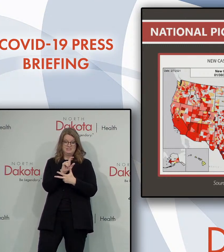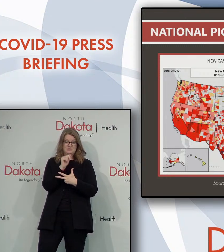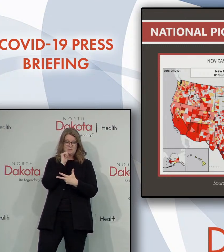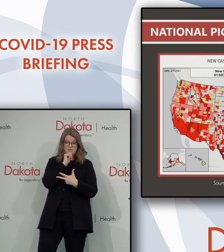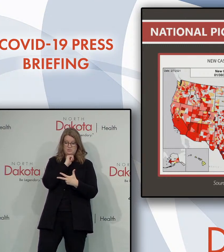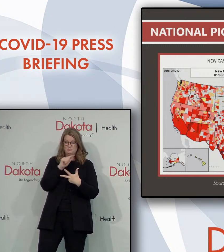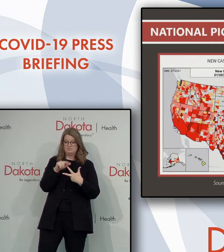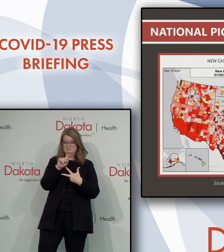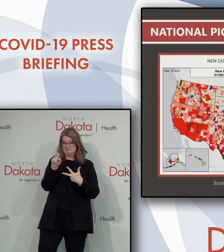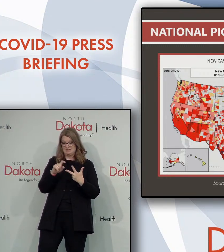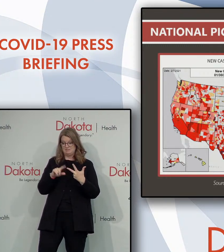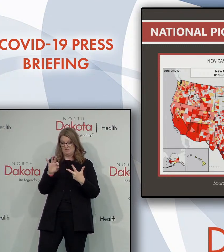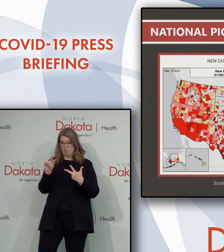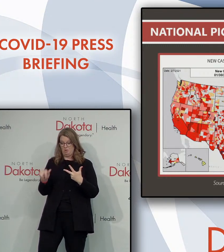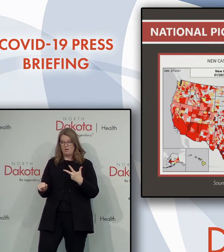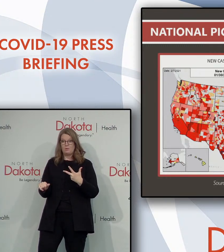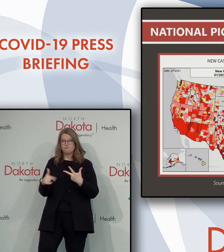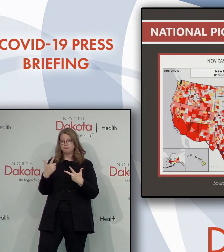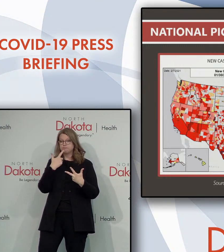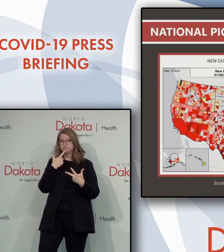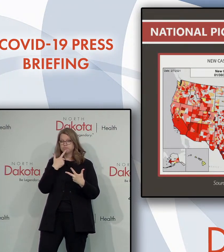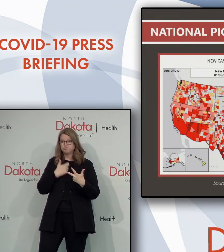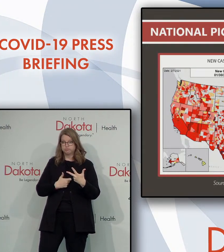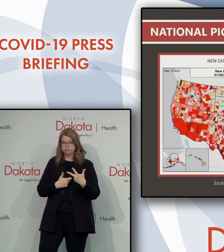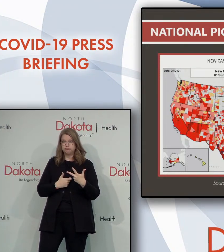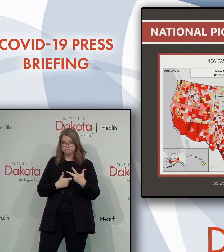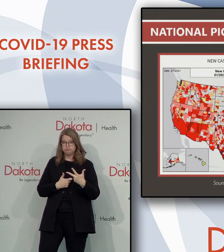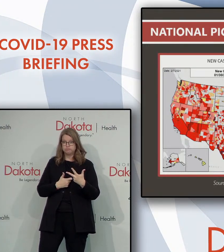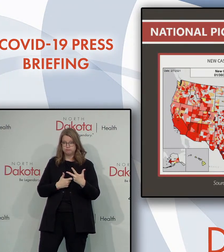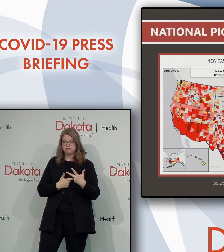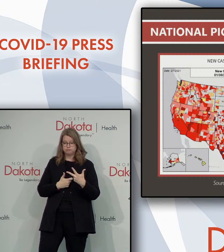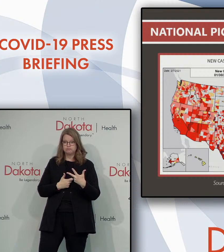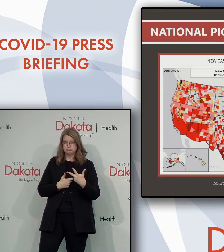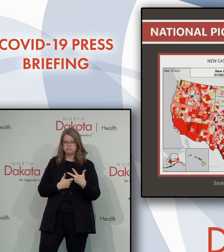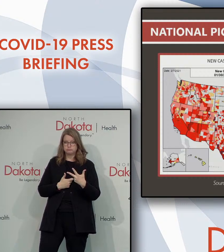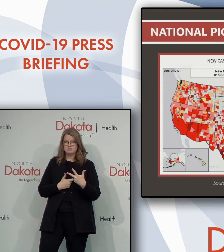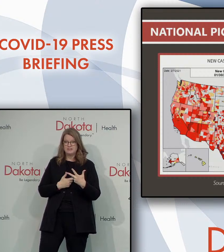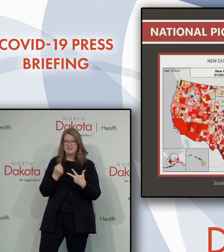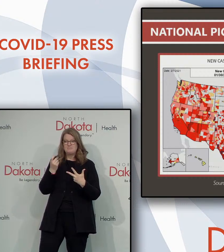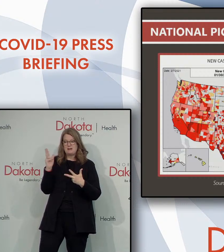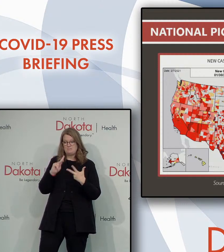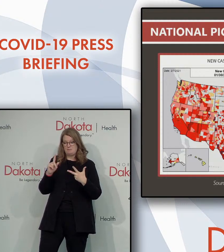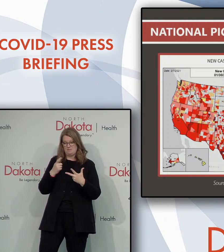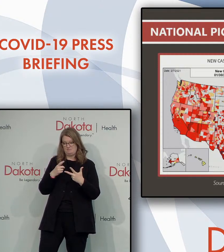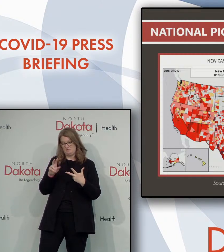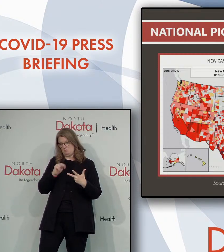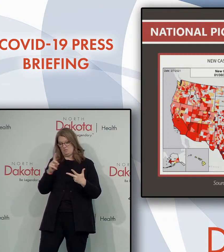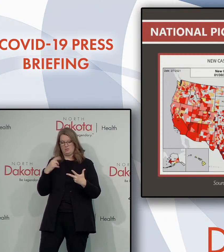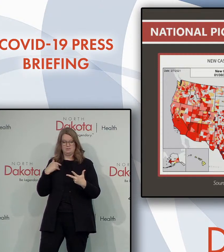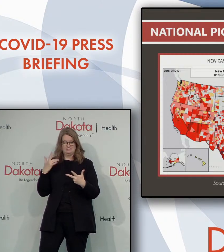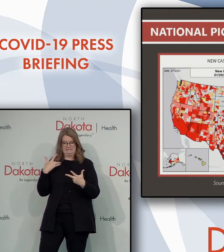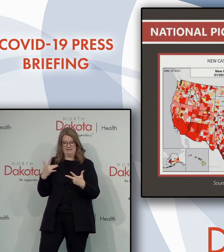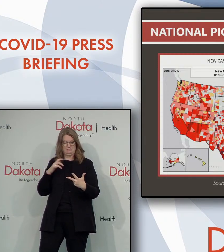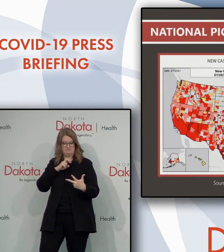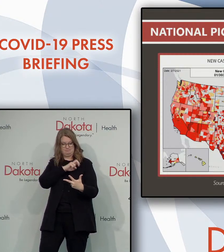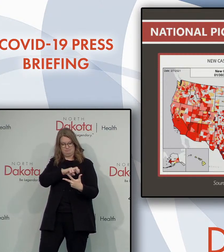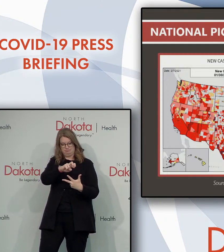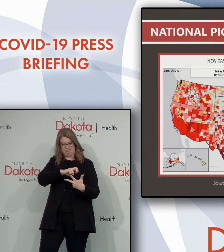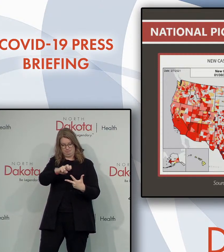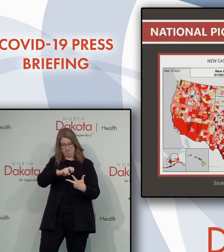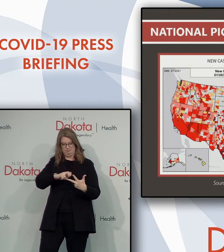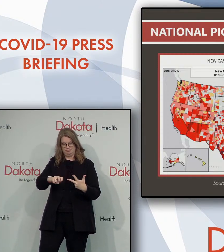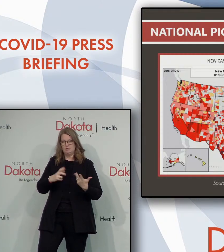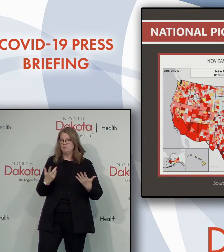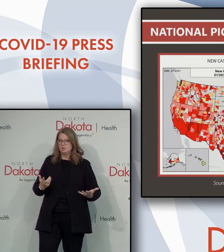in the wintertime. And well, nationally, we're down from 181,000 cases per day on January